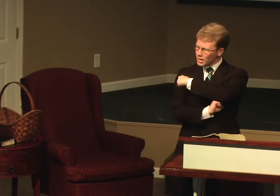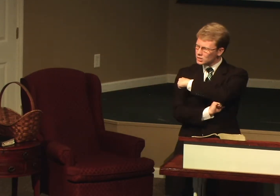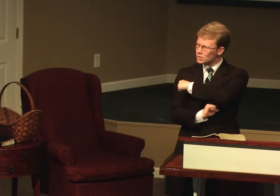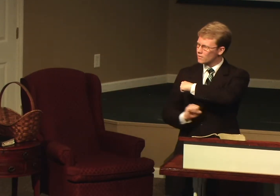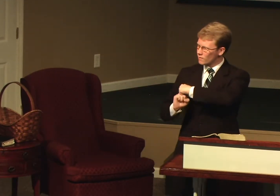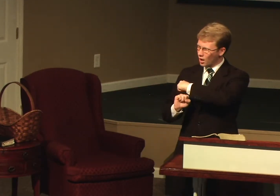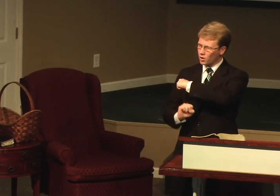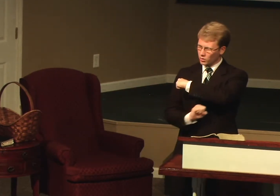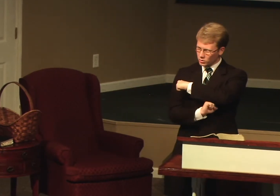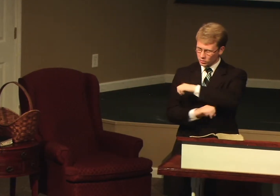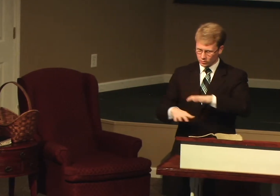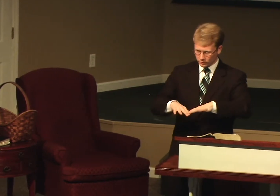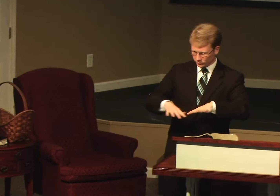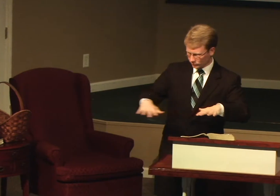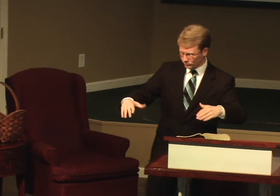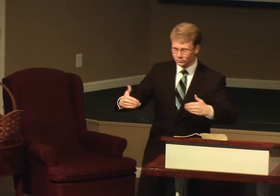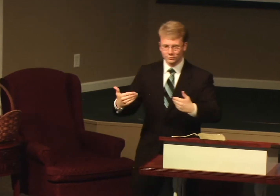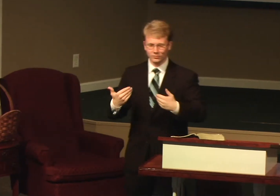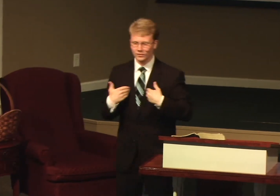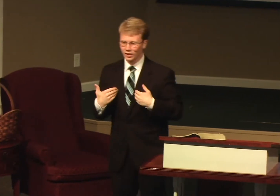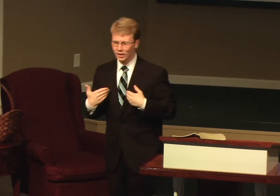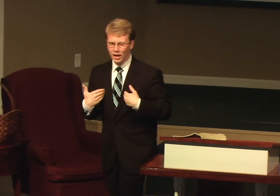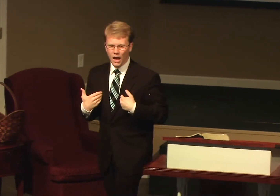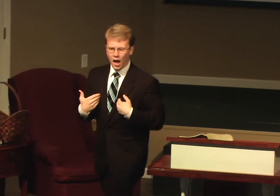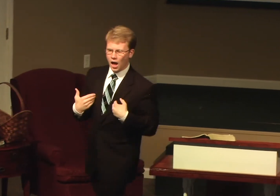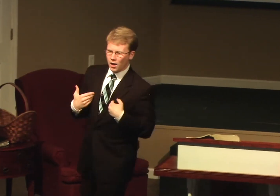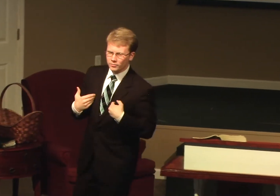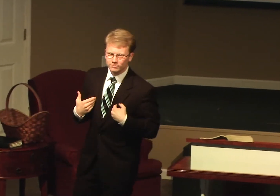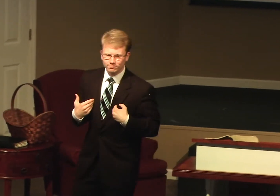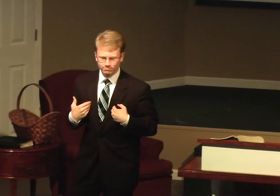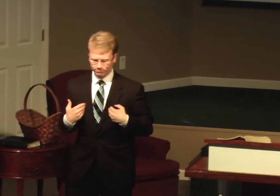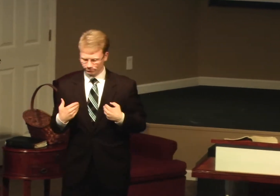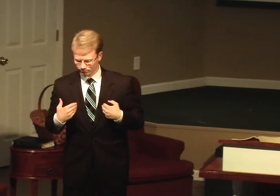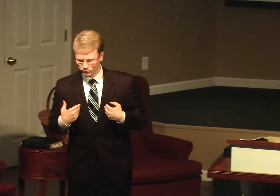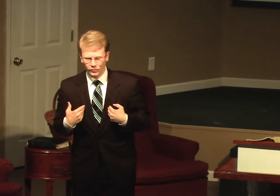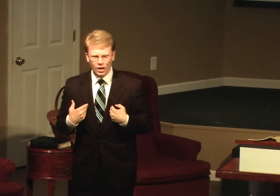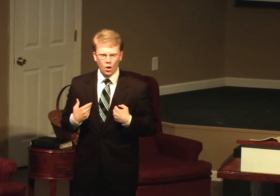what a foundation looks like, you normally have it laid out.